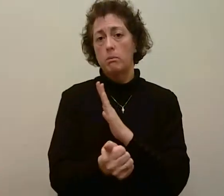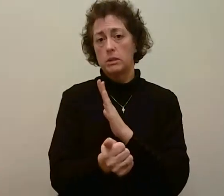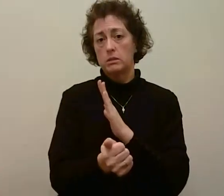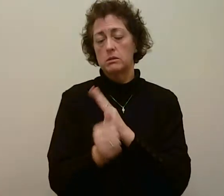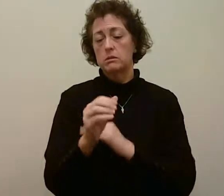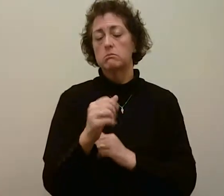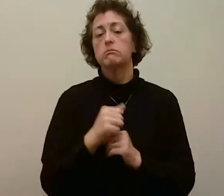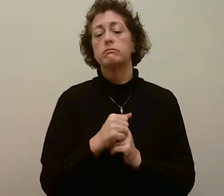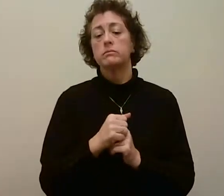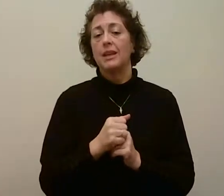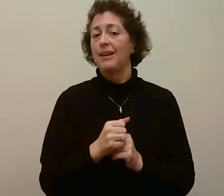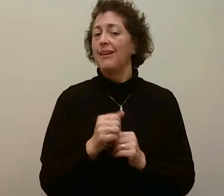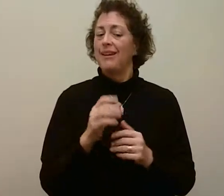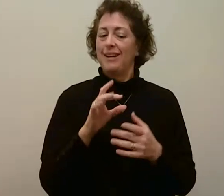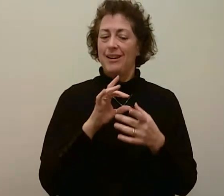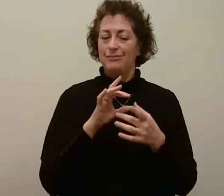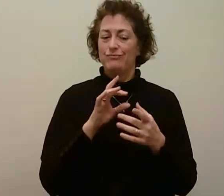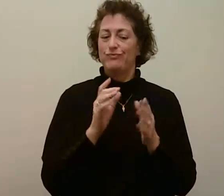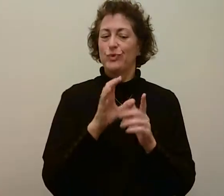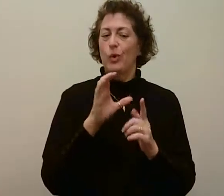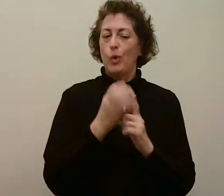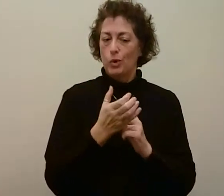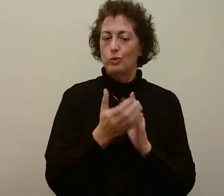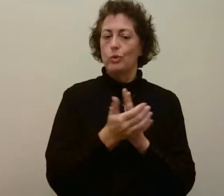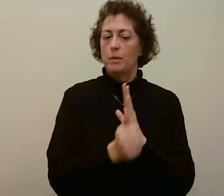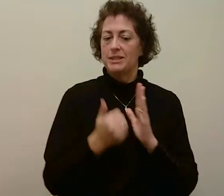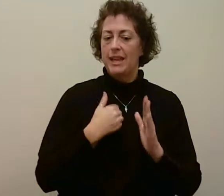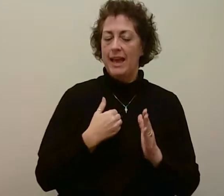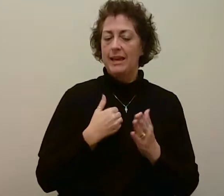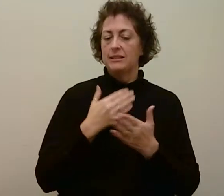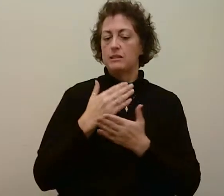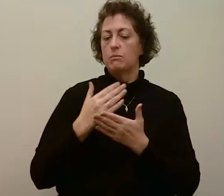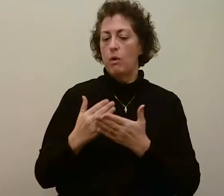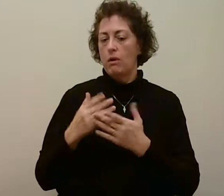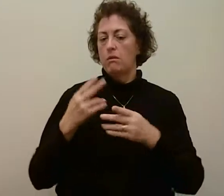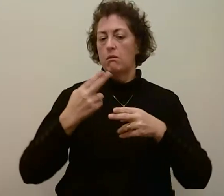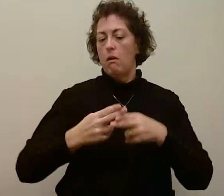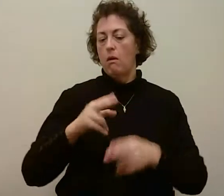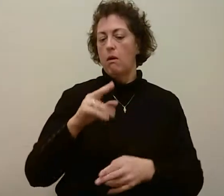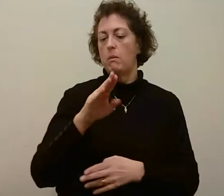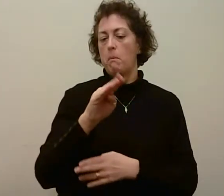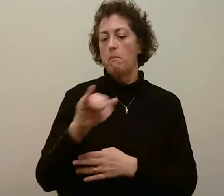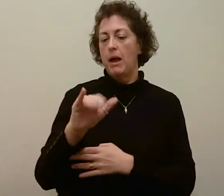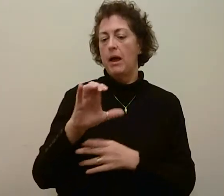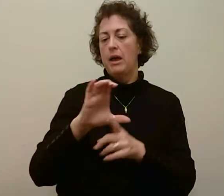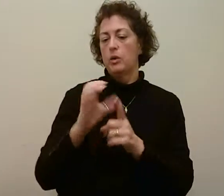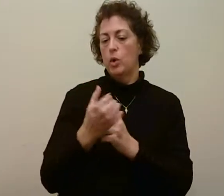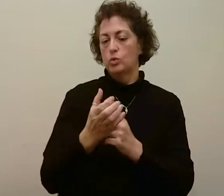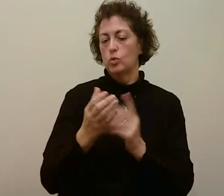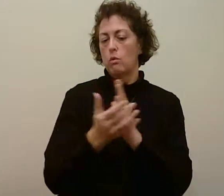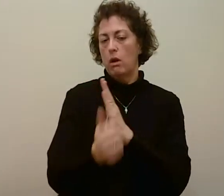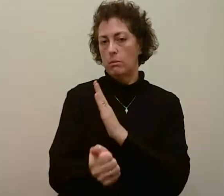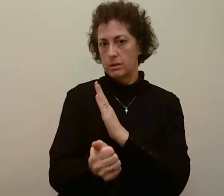Now, under cultural competence, there's an aspect called bicultural competence. Bicultural competence is a